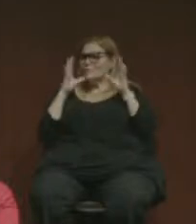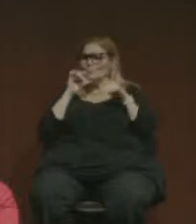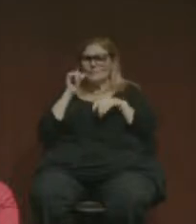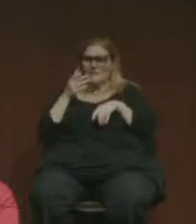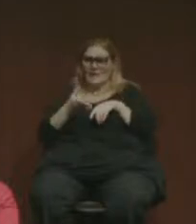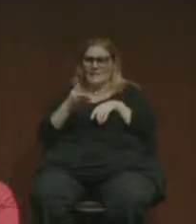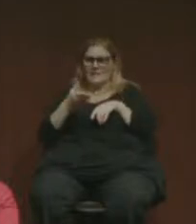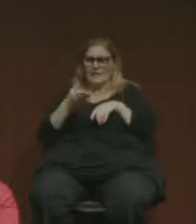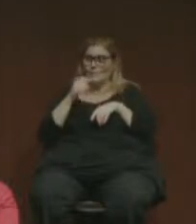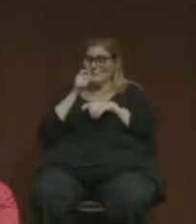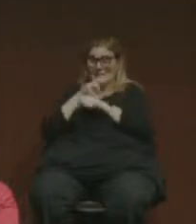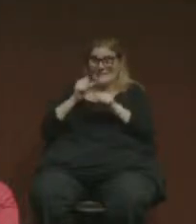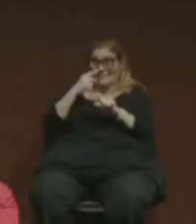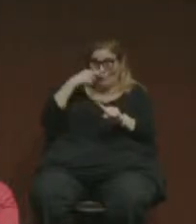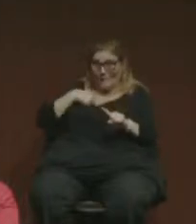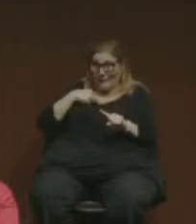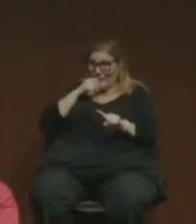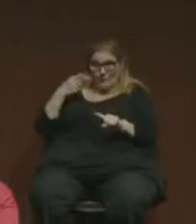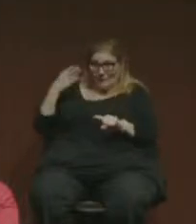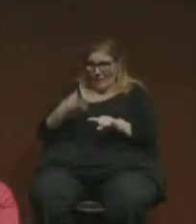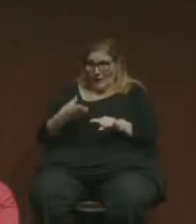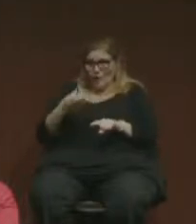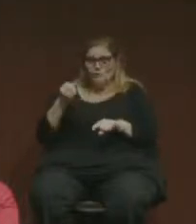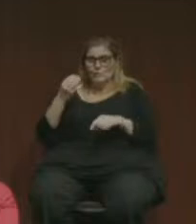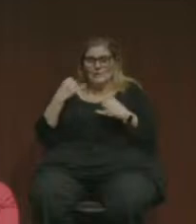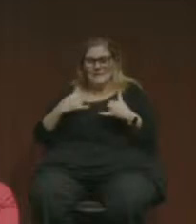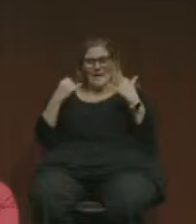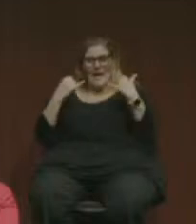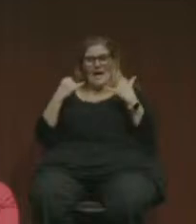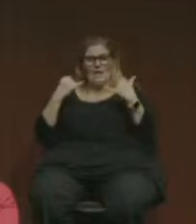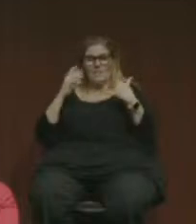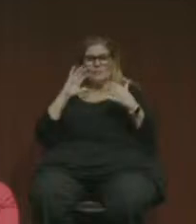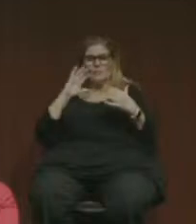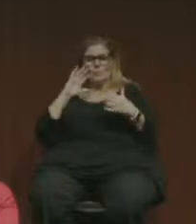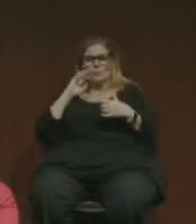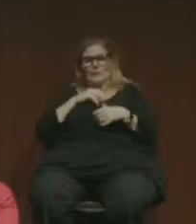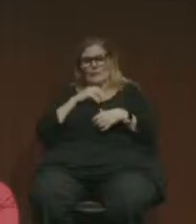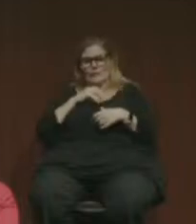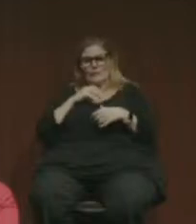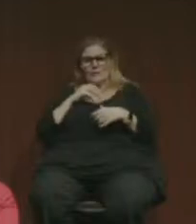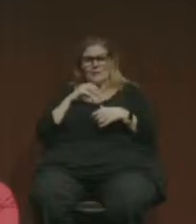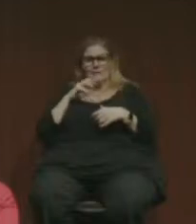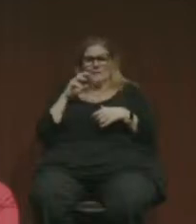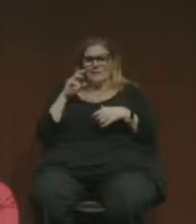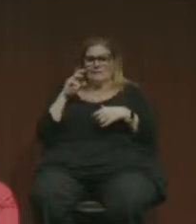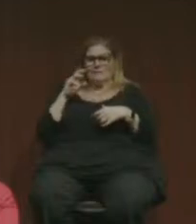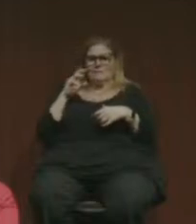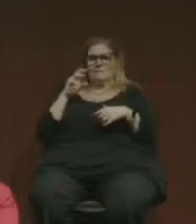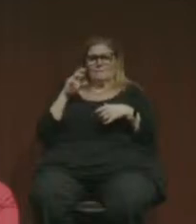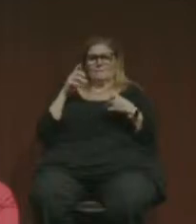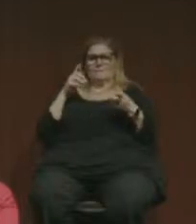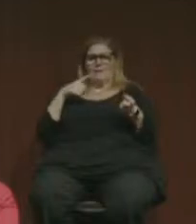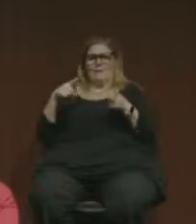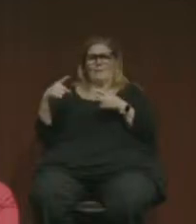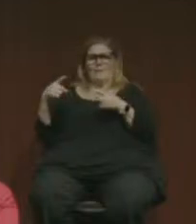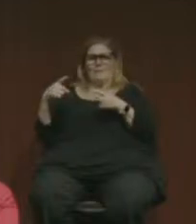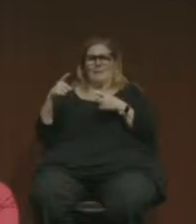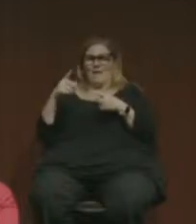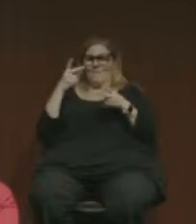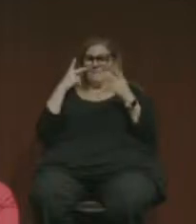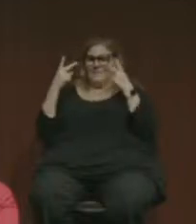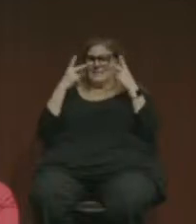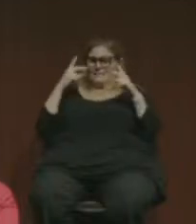when it was unsafe for me. And now there's this weird dichotomy of